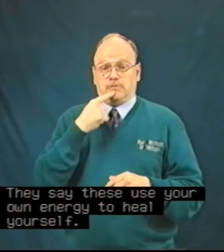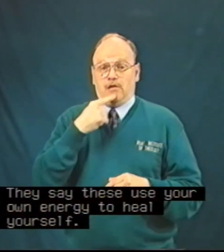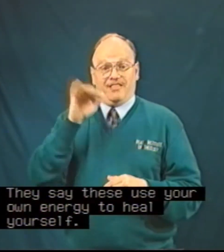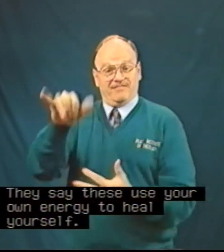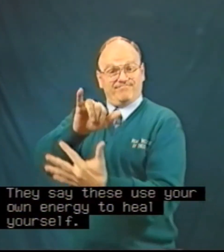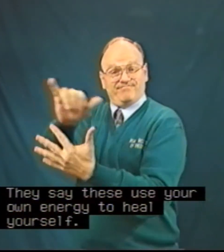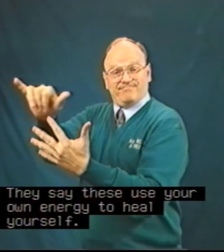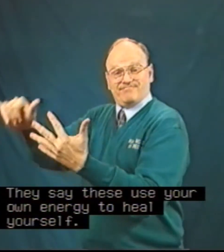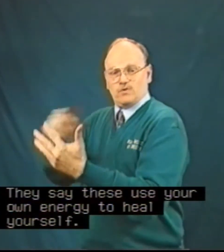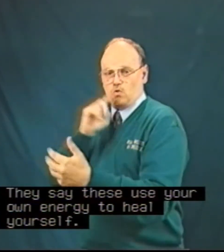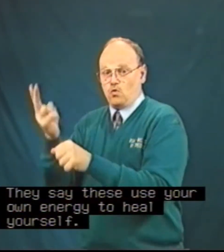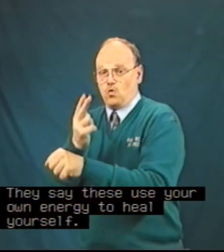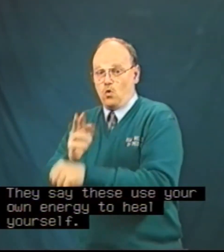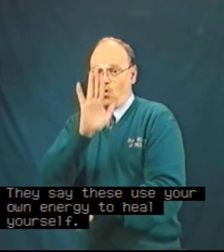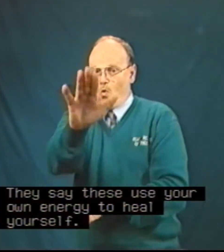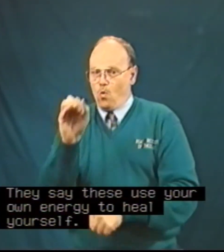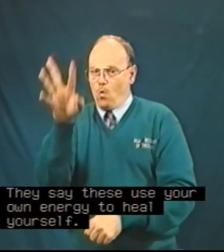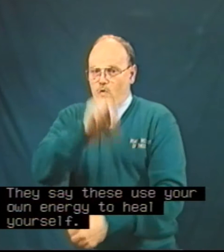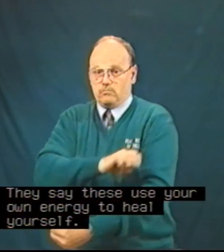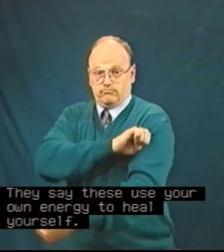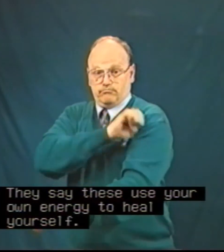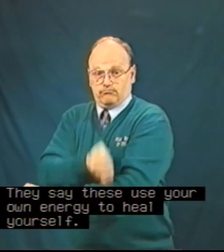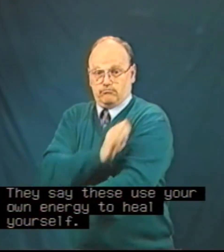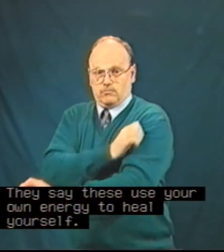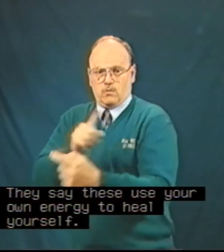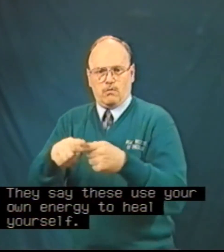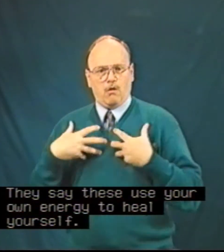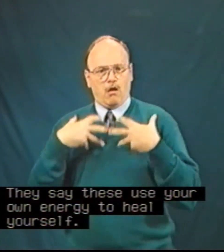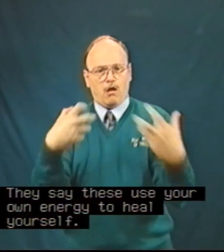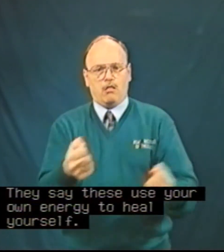They say these use your own energy to heal yourself.